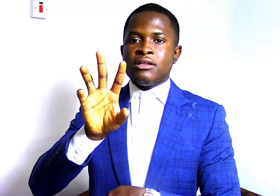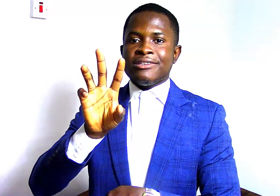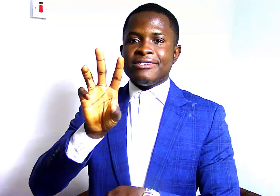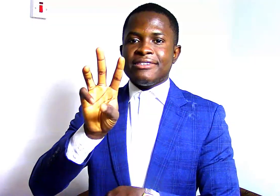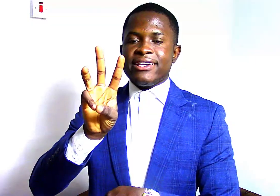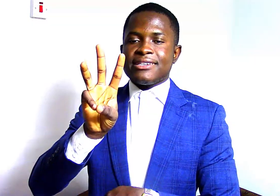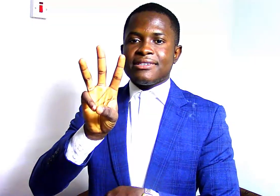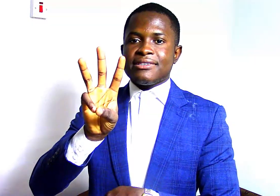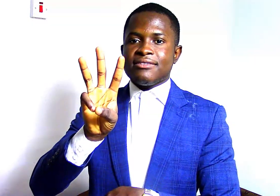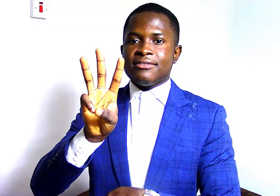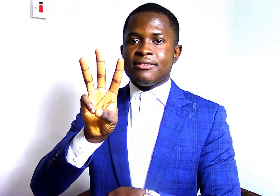6,